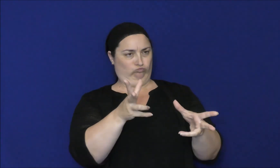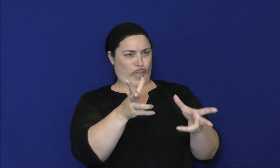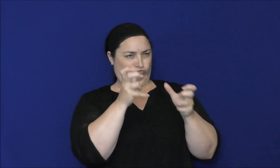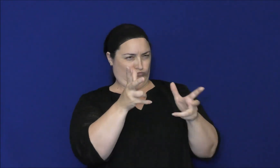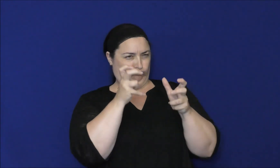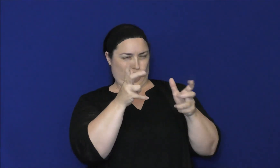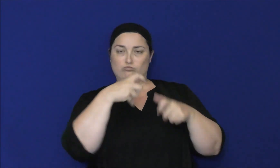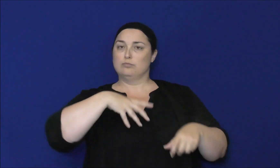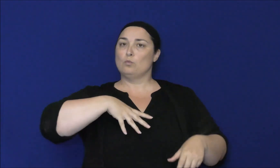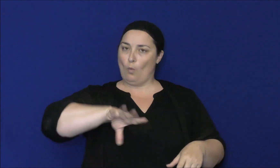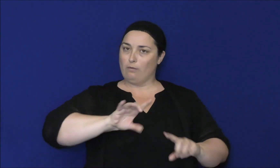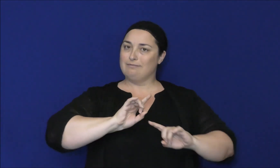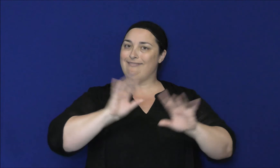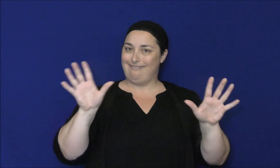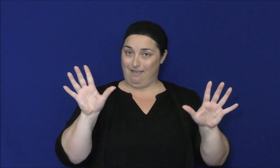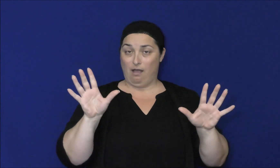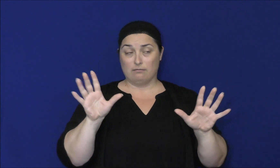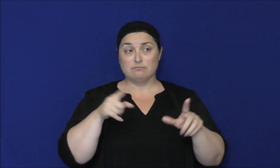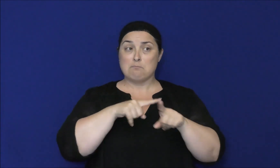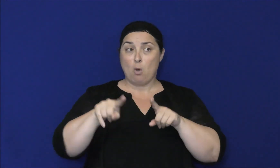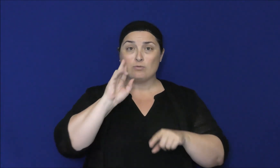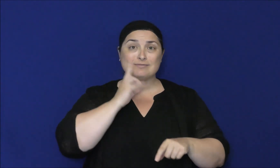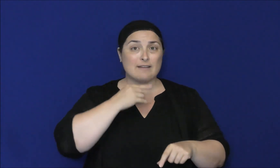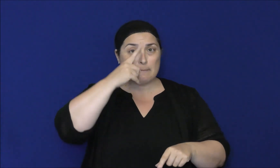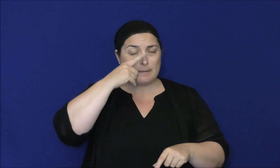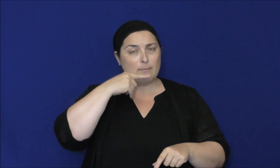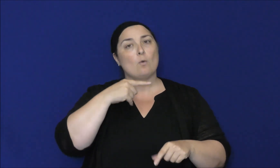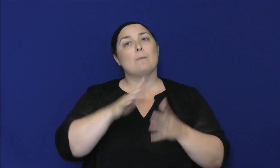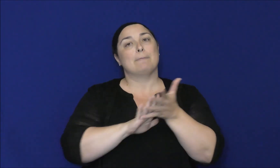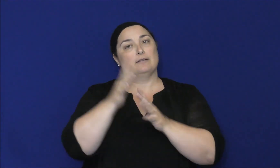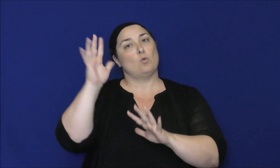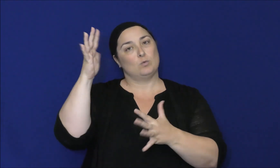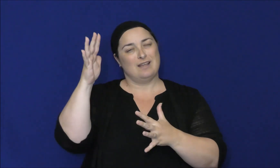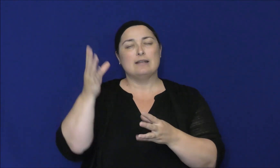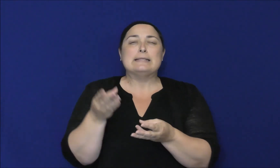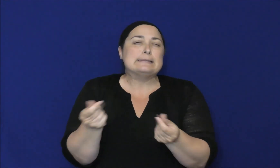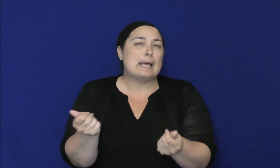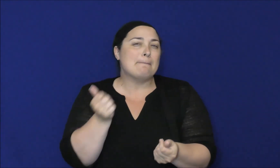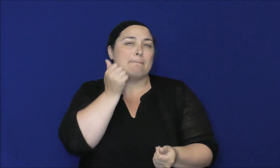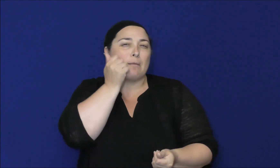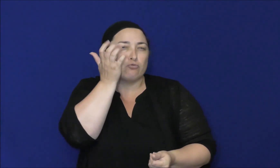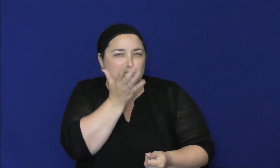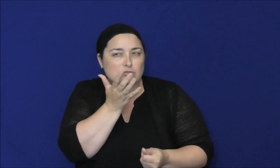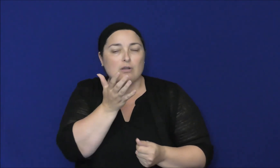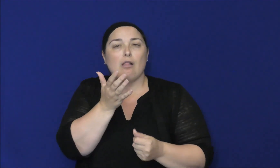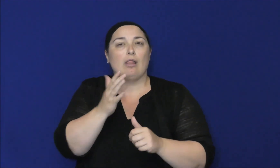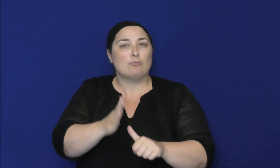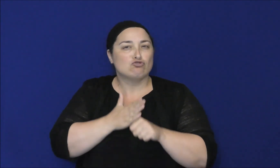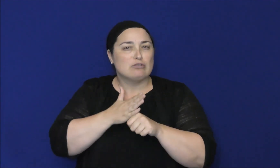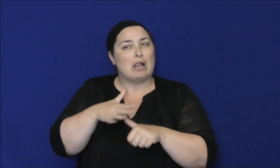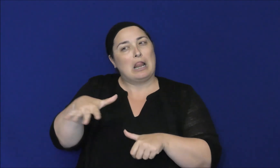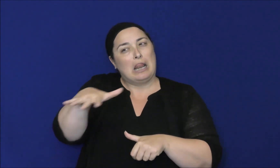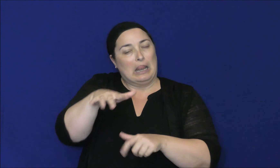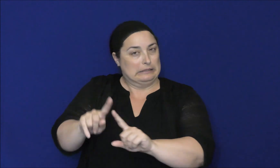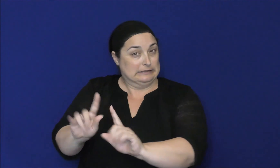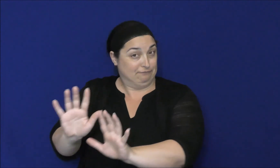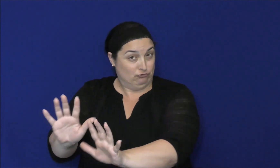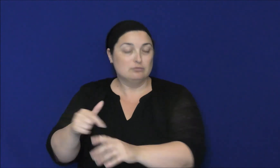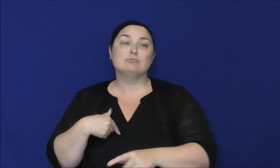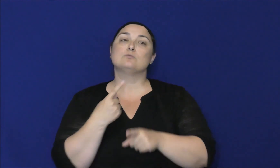is Auslan for most deaf people. We have Aboriginal communities that use different language systems, but I'm talking mainly about Auslan